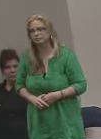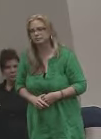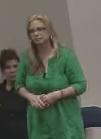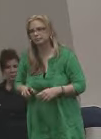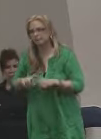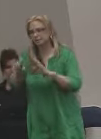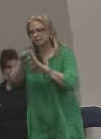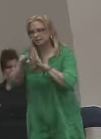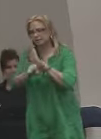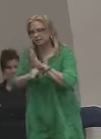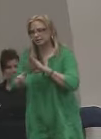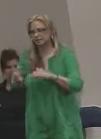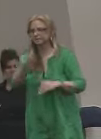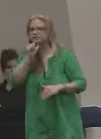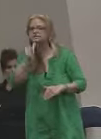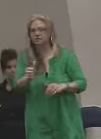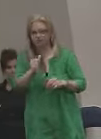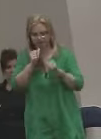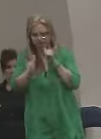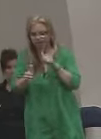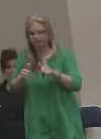But the state denied him compensation.